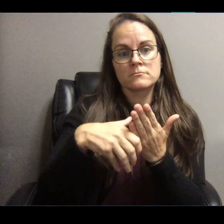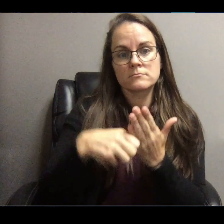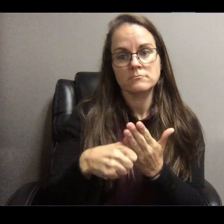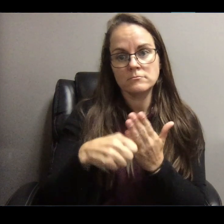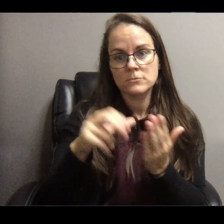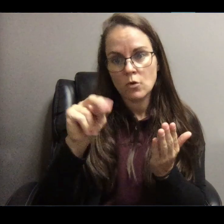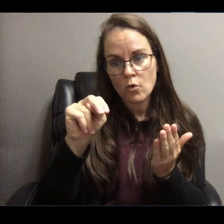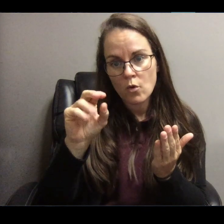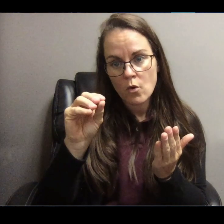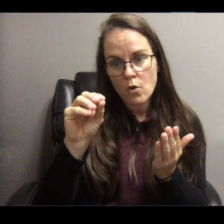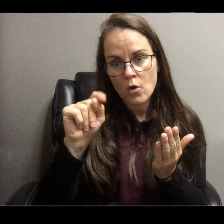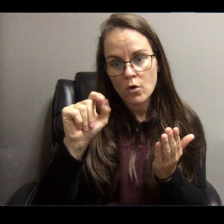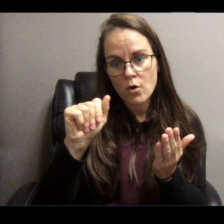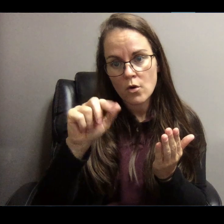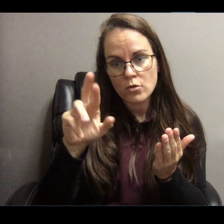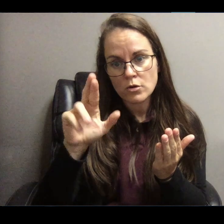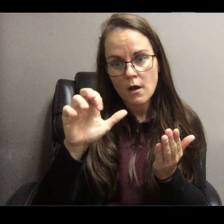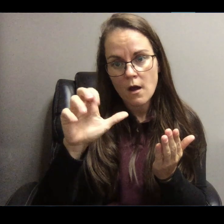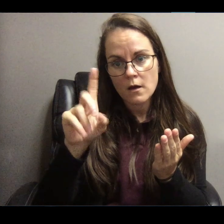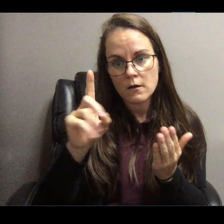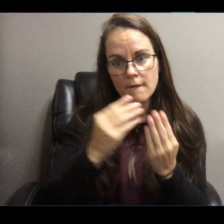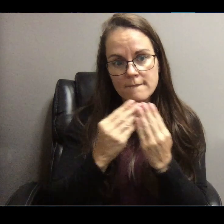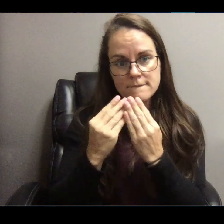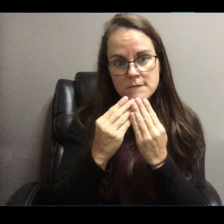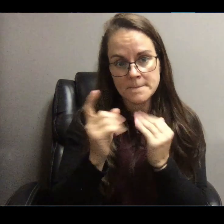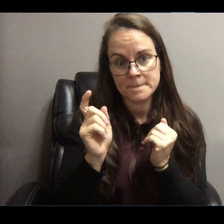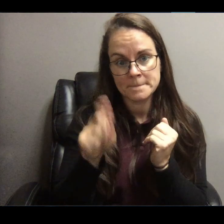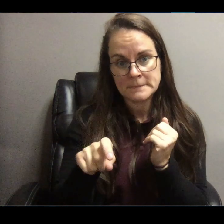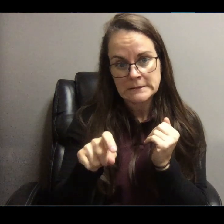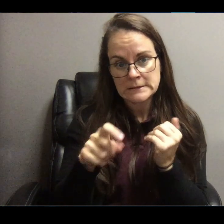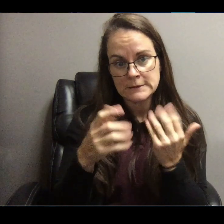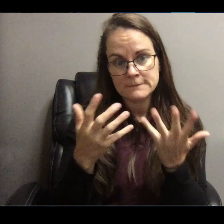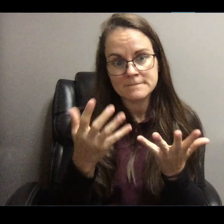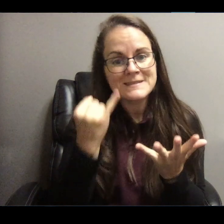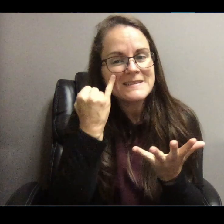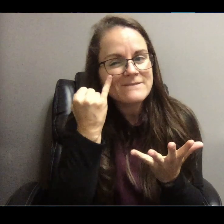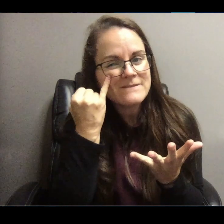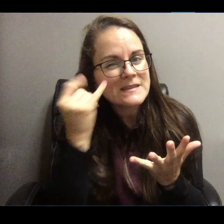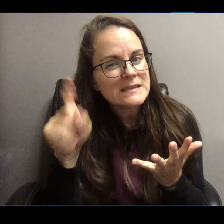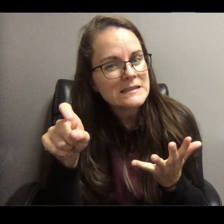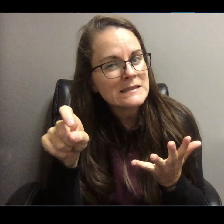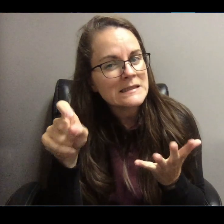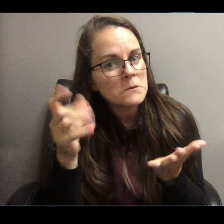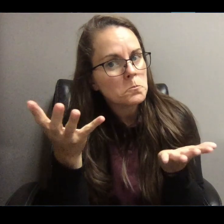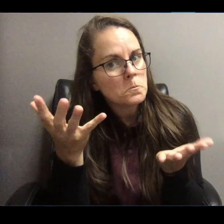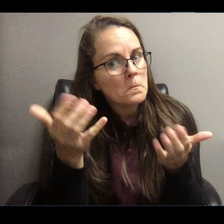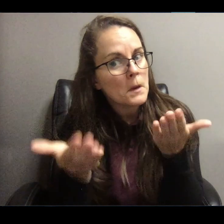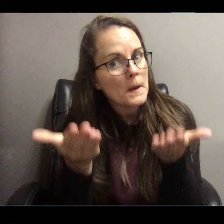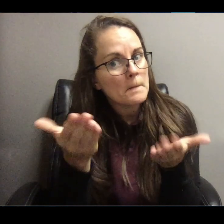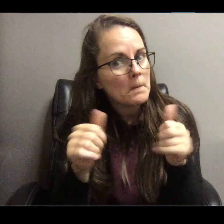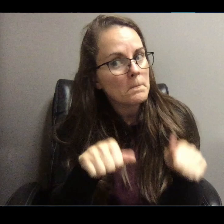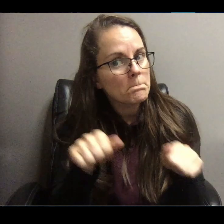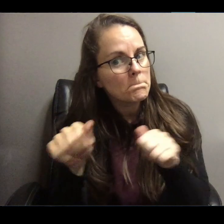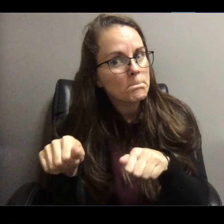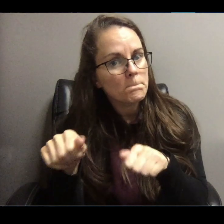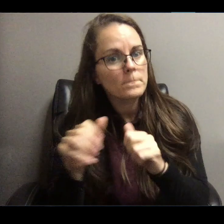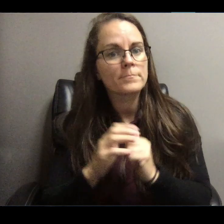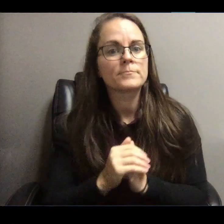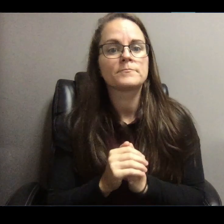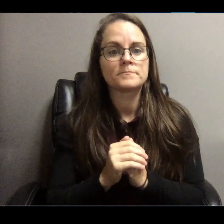After receiving the ballot, it will be filled out and sent in an envelope, possibly notarized if necessary.